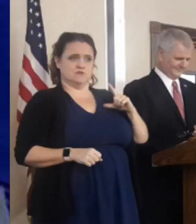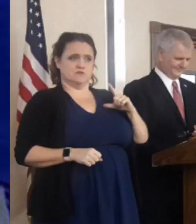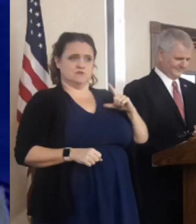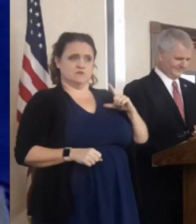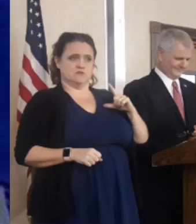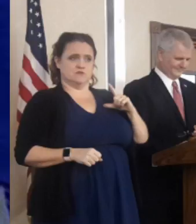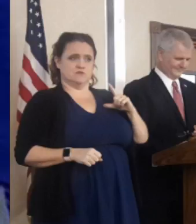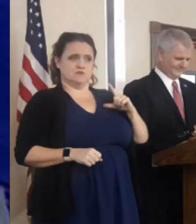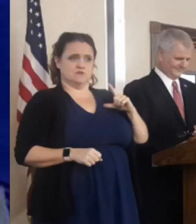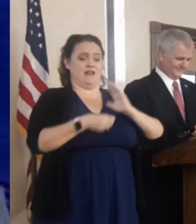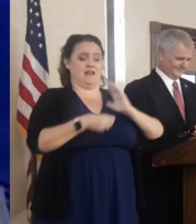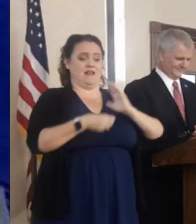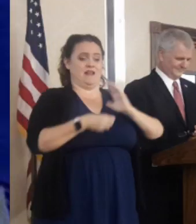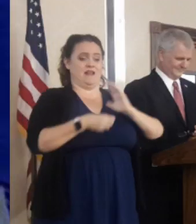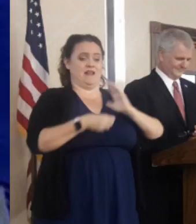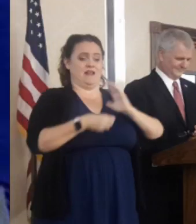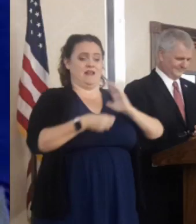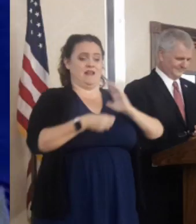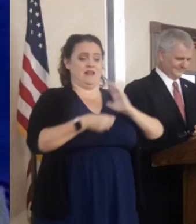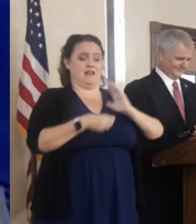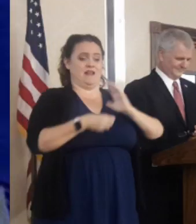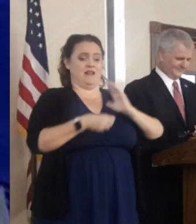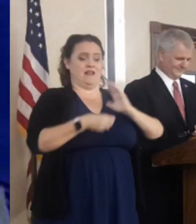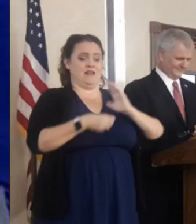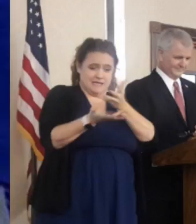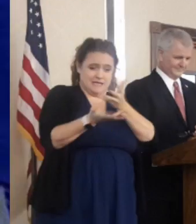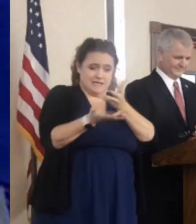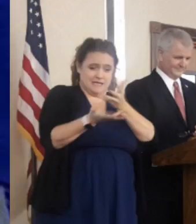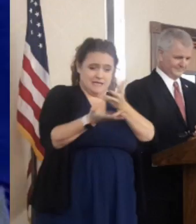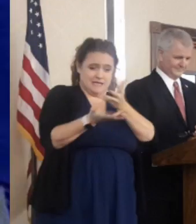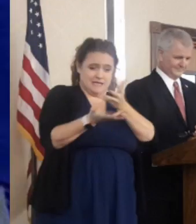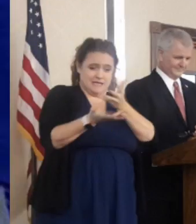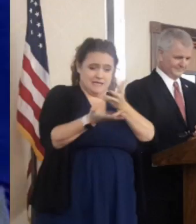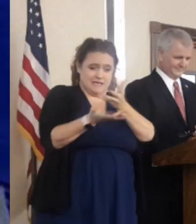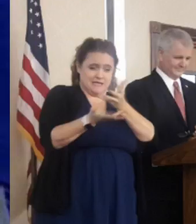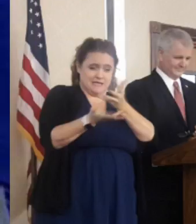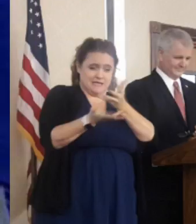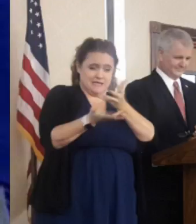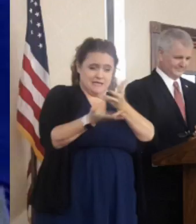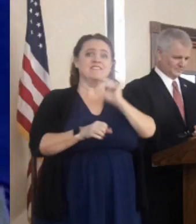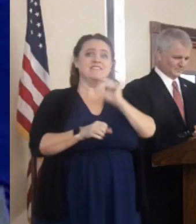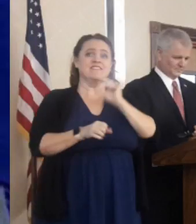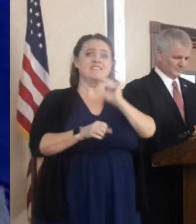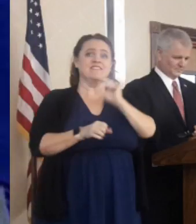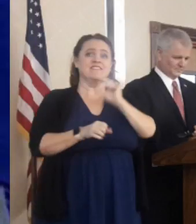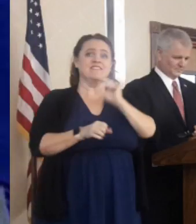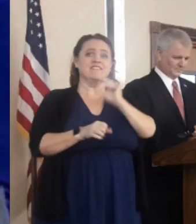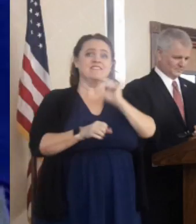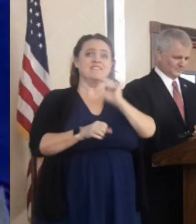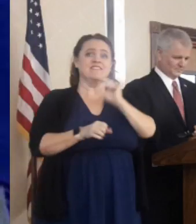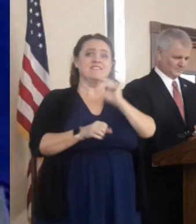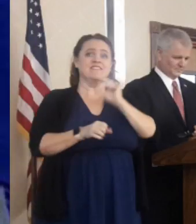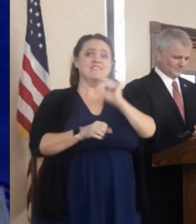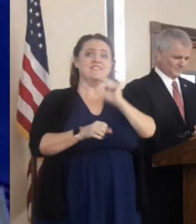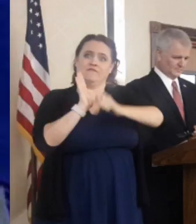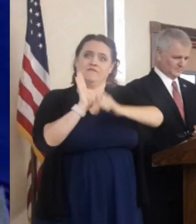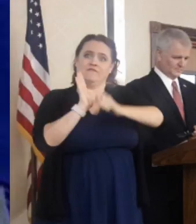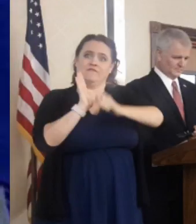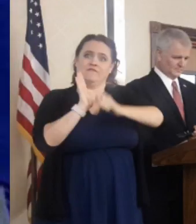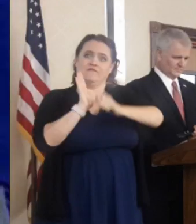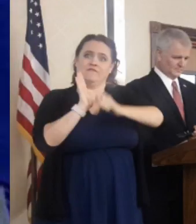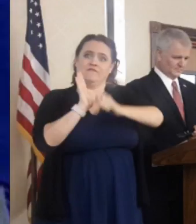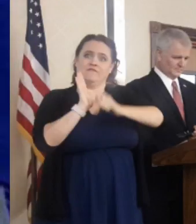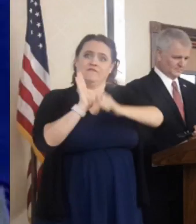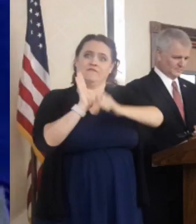the attorneys that are the staff attorneys that are literally drafting the legislation itself.